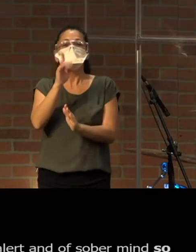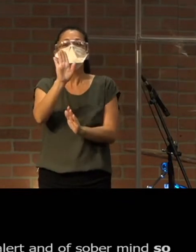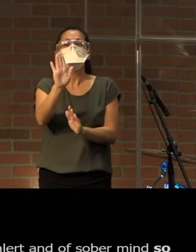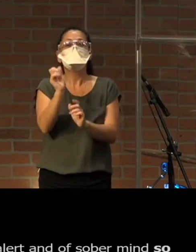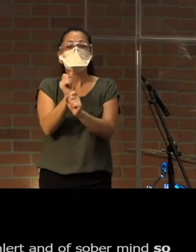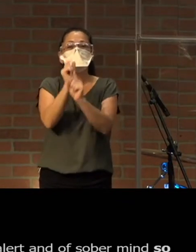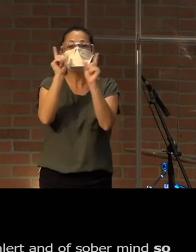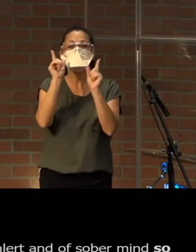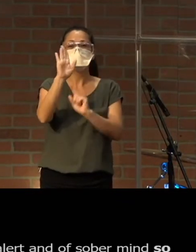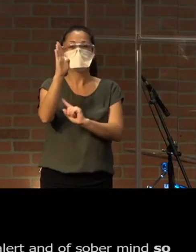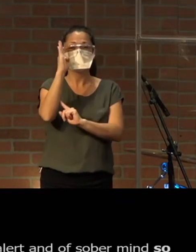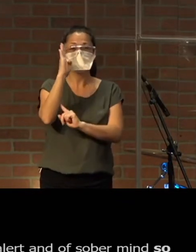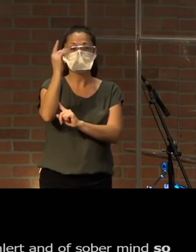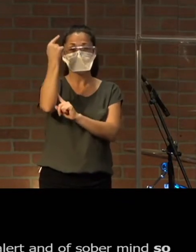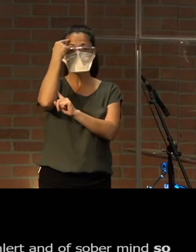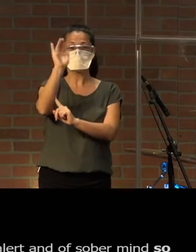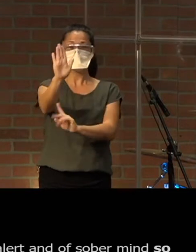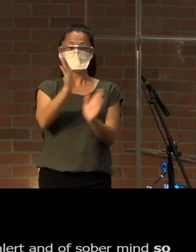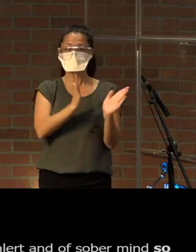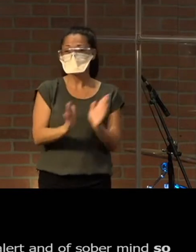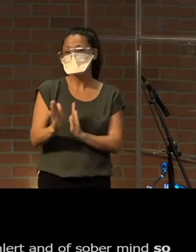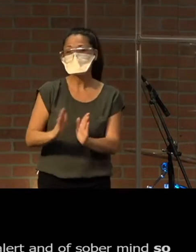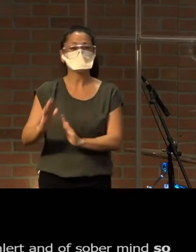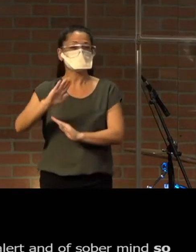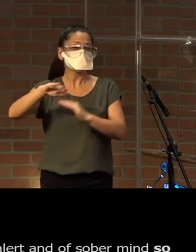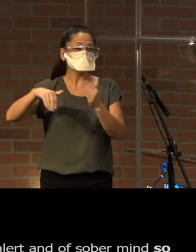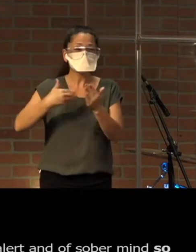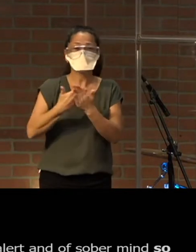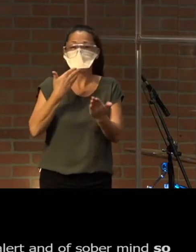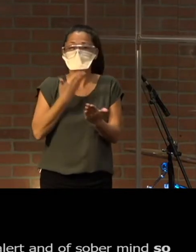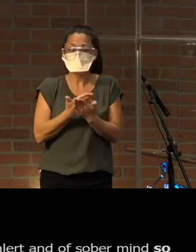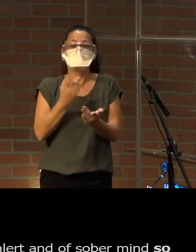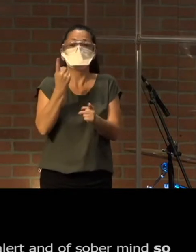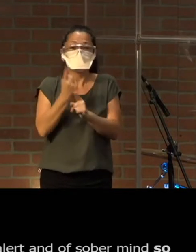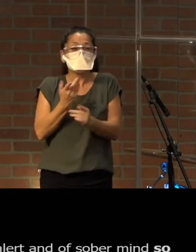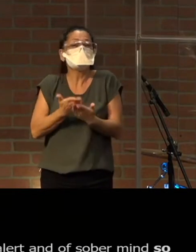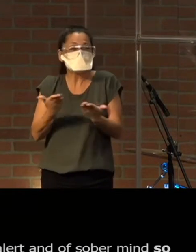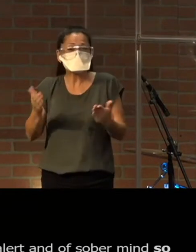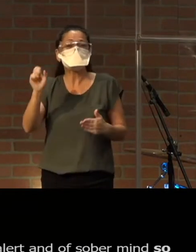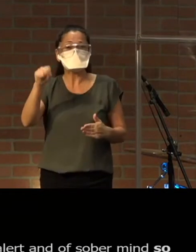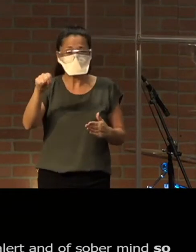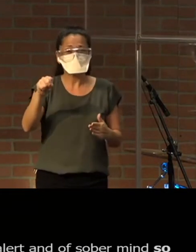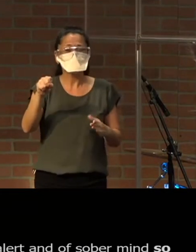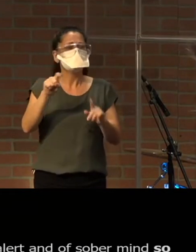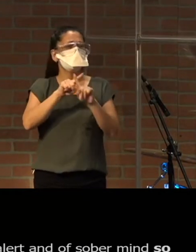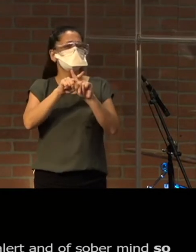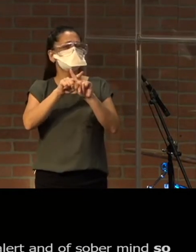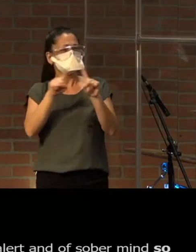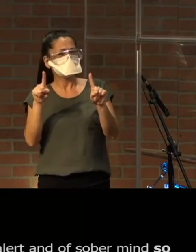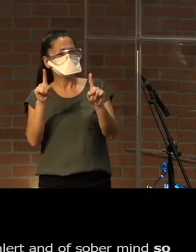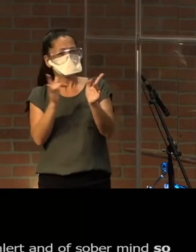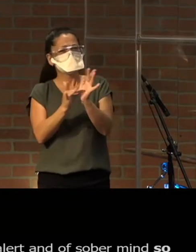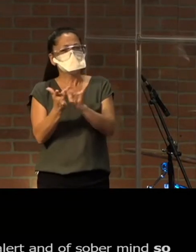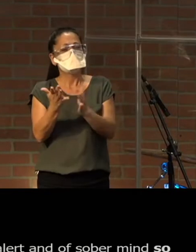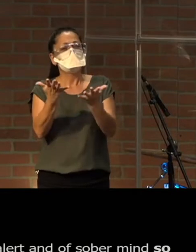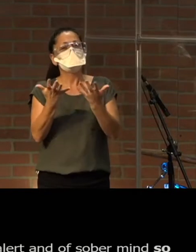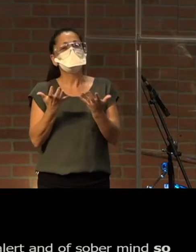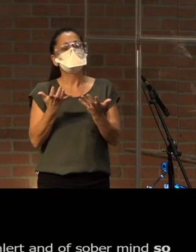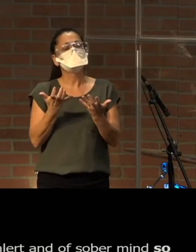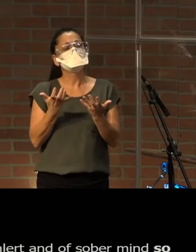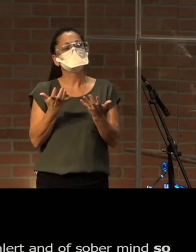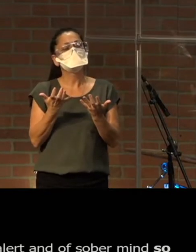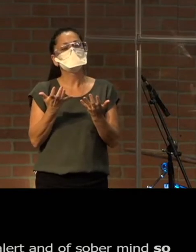your sober-mindedness, your preparation, those are good and right things, but Jesus wants them to give way to